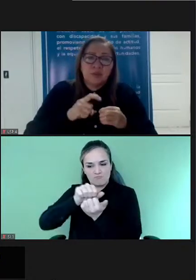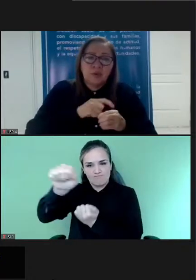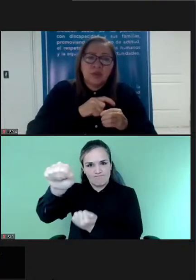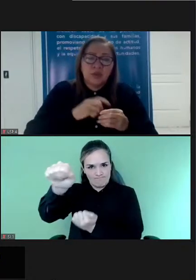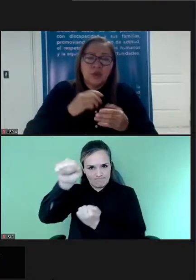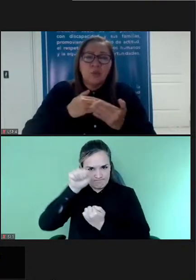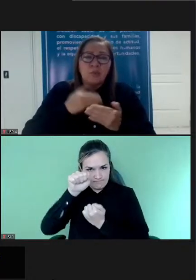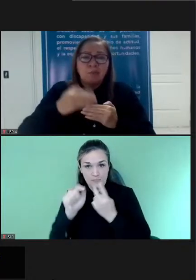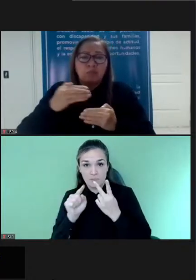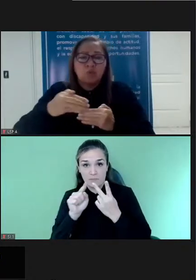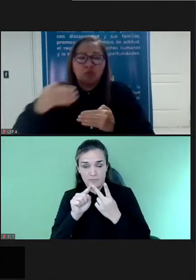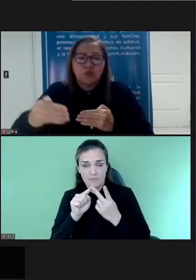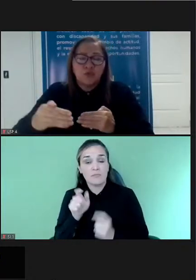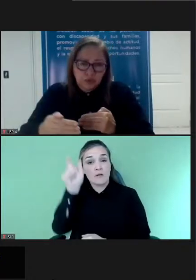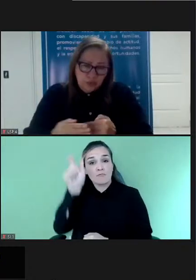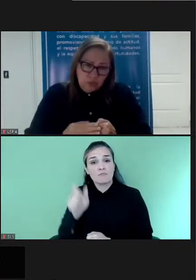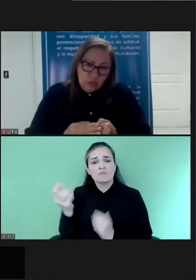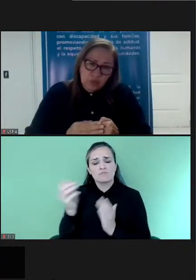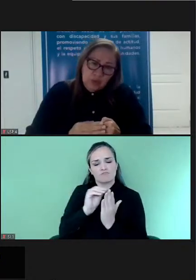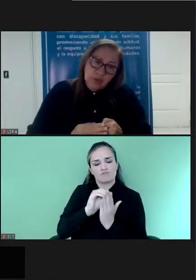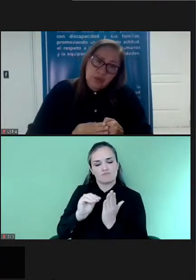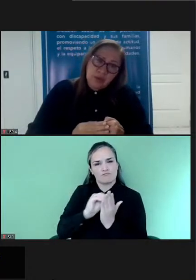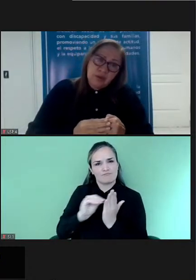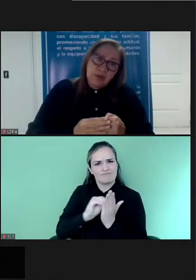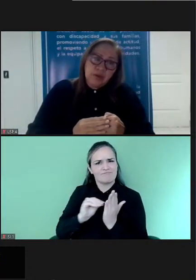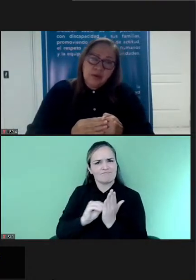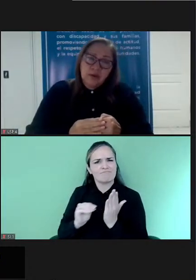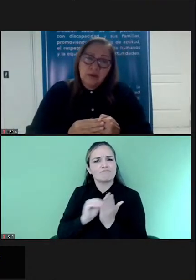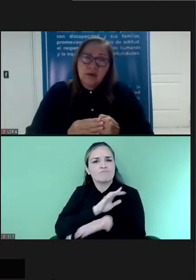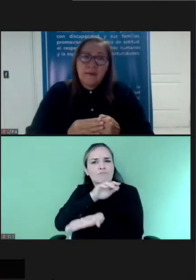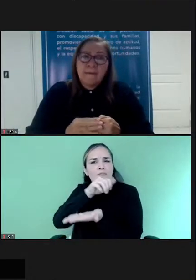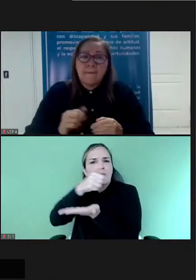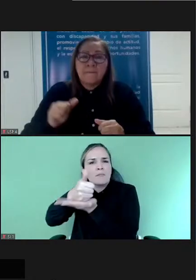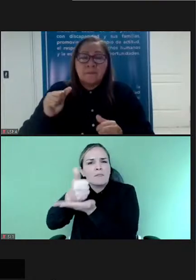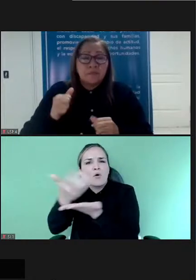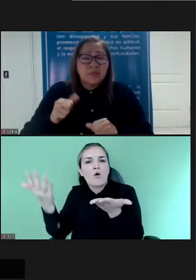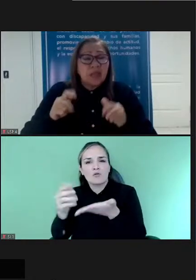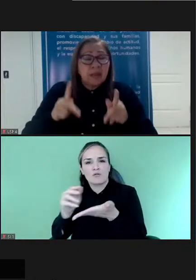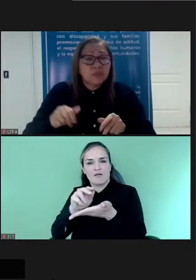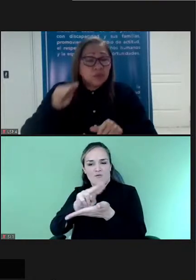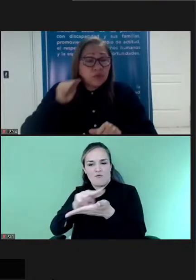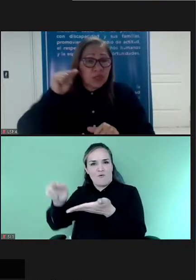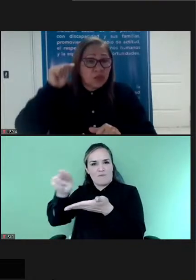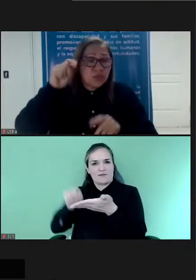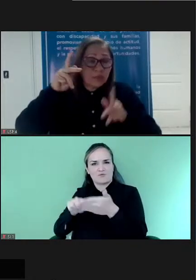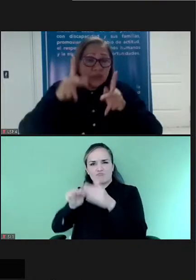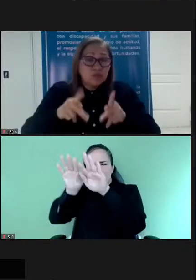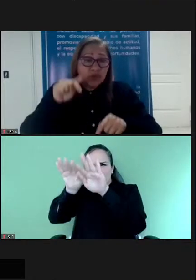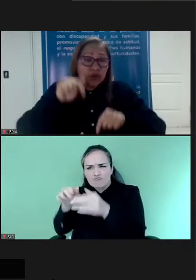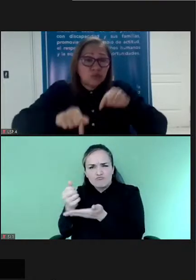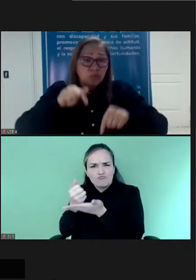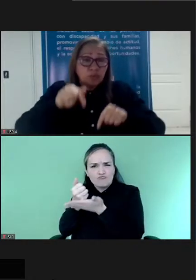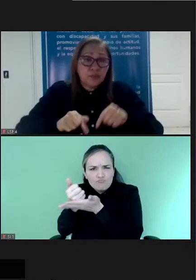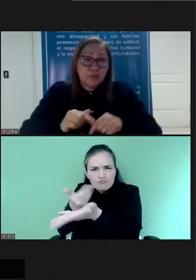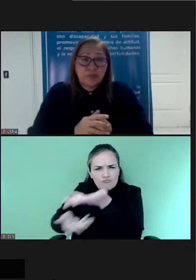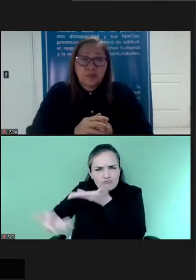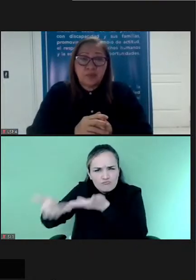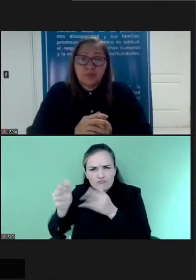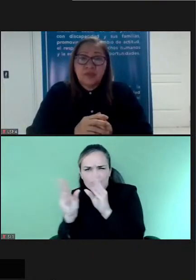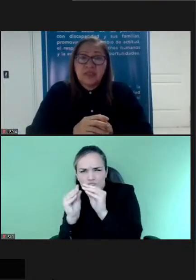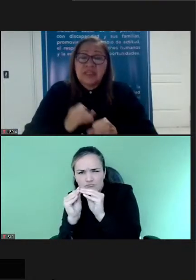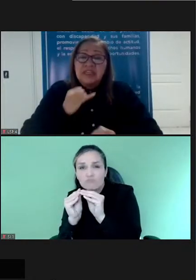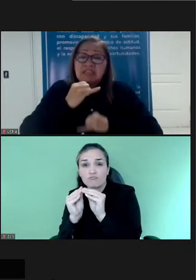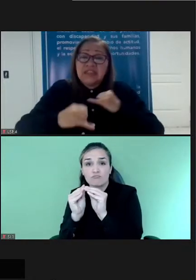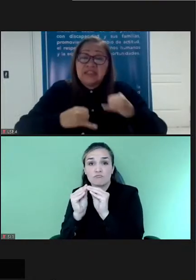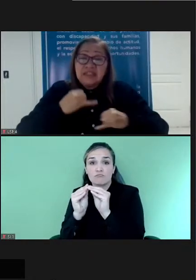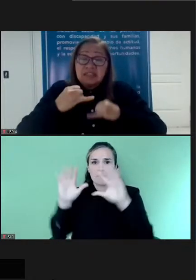illinois usa she participated in the process of drafting in the u.n and for persons with